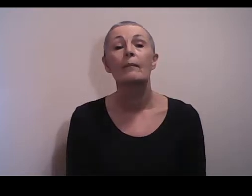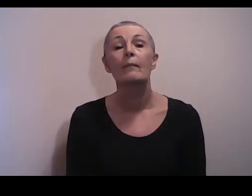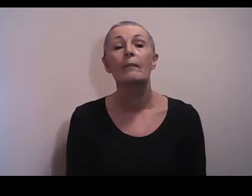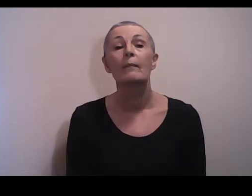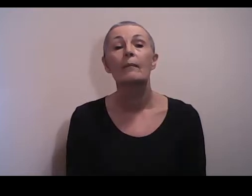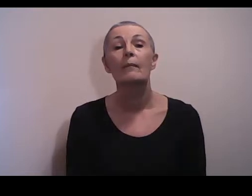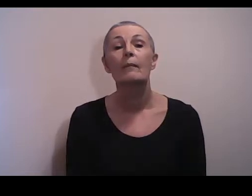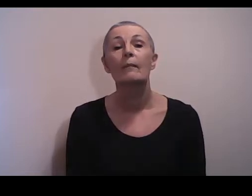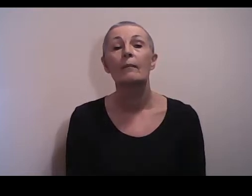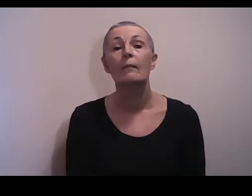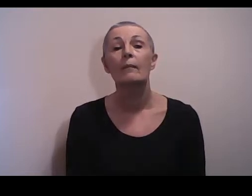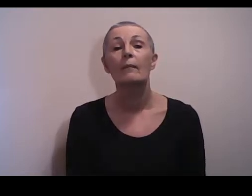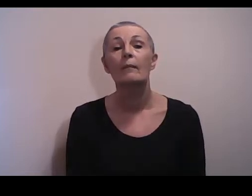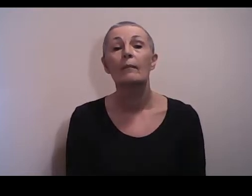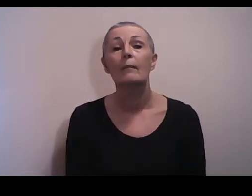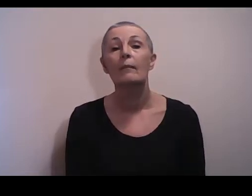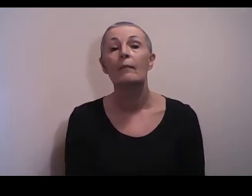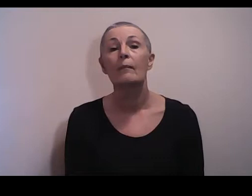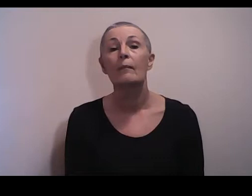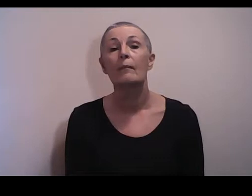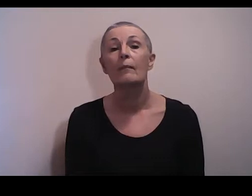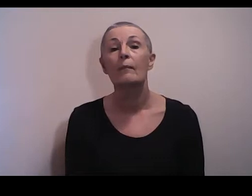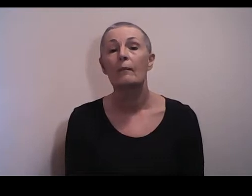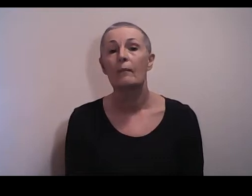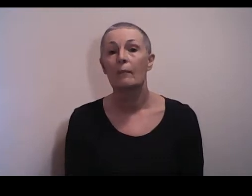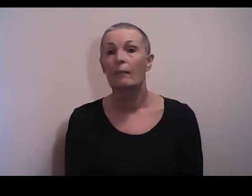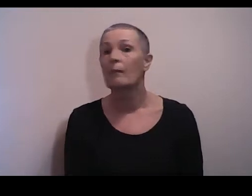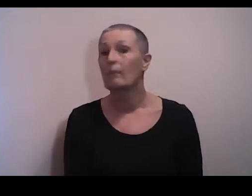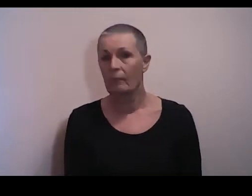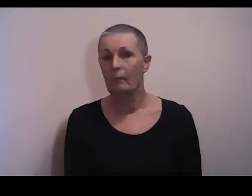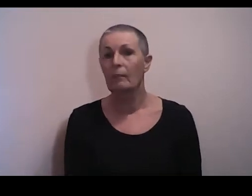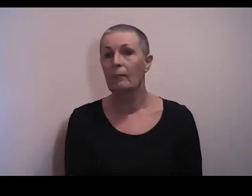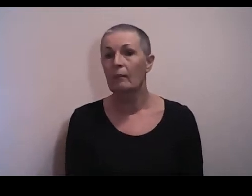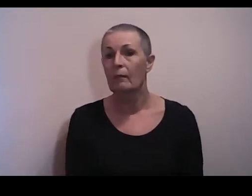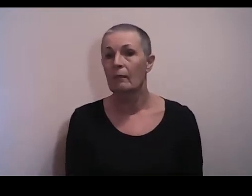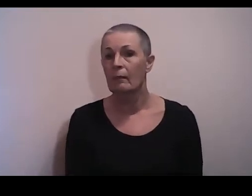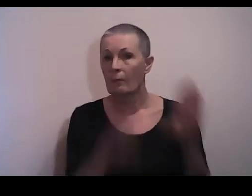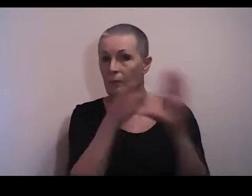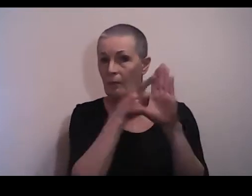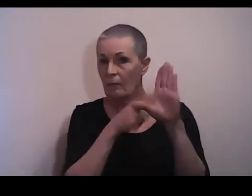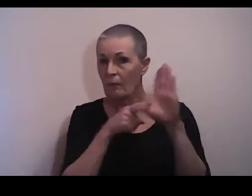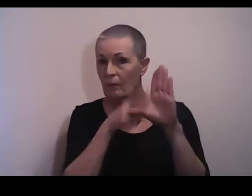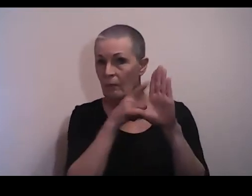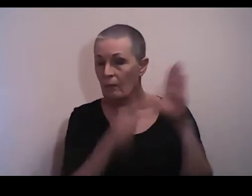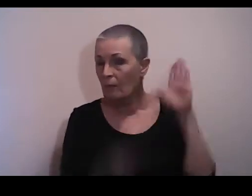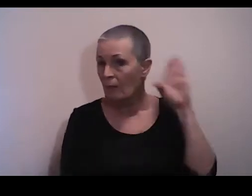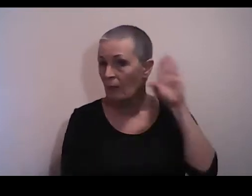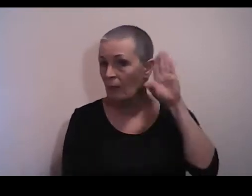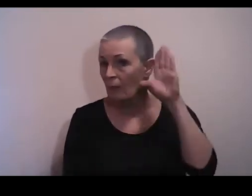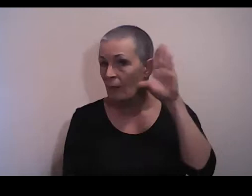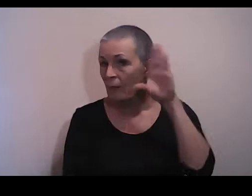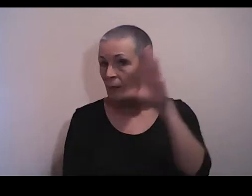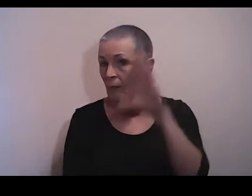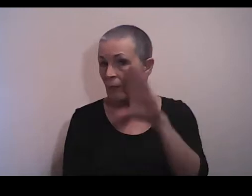up, and then the inside here passes by my temple, my head, and it goes